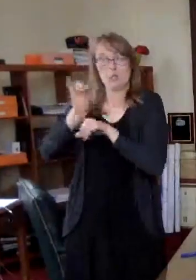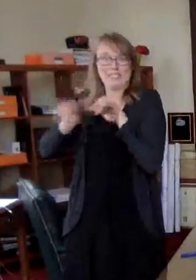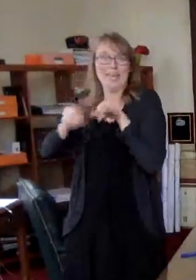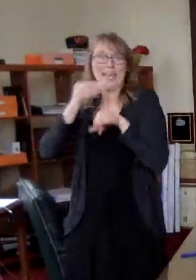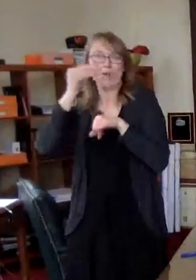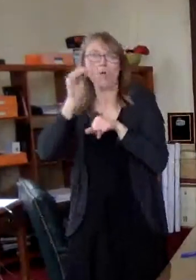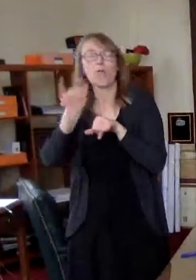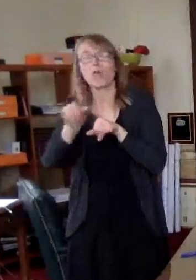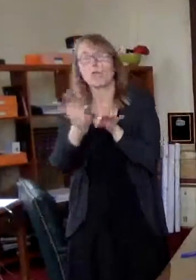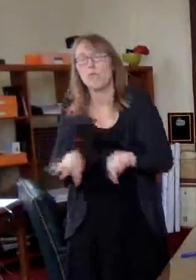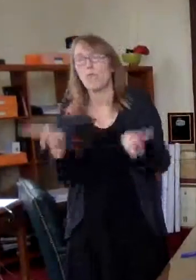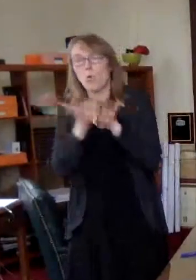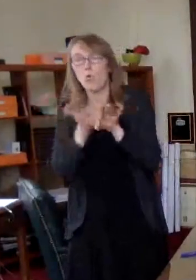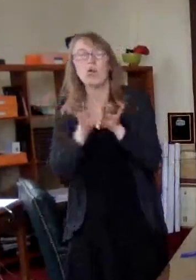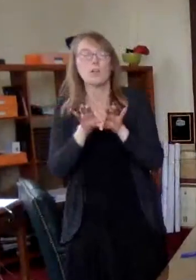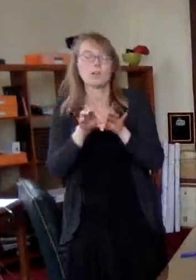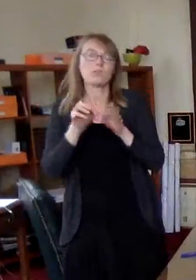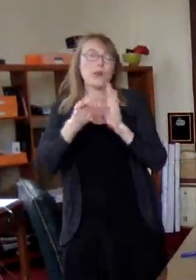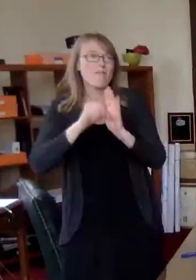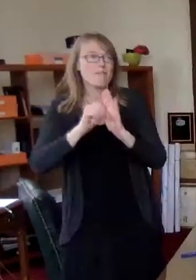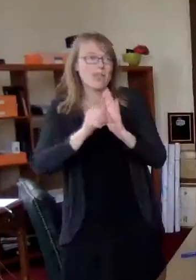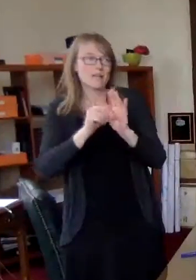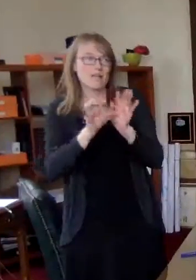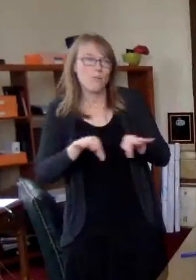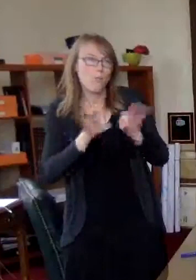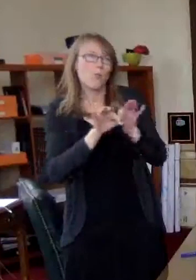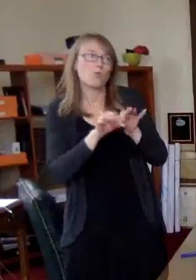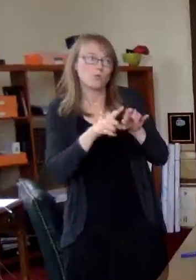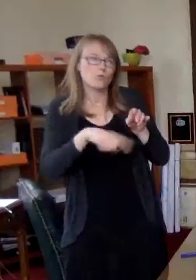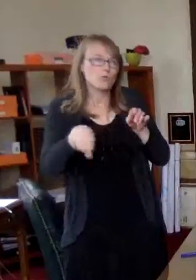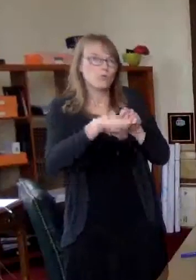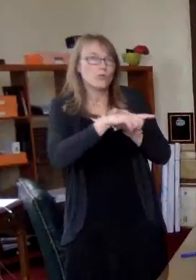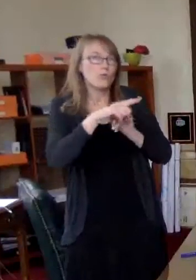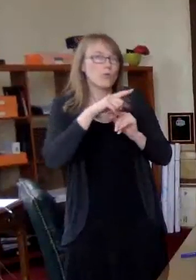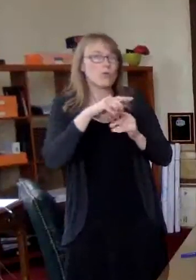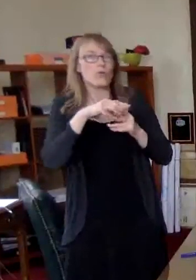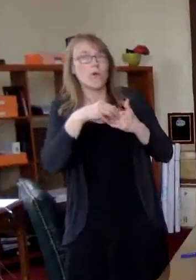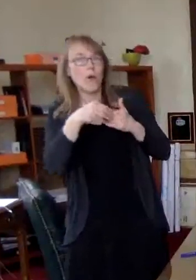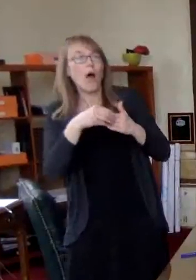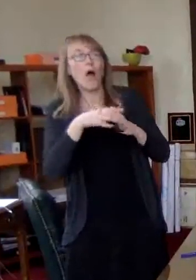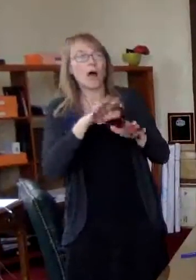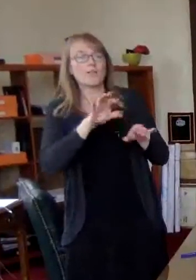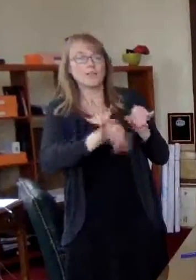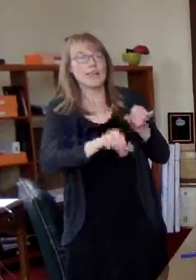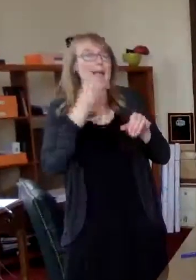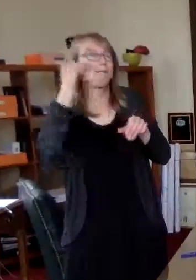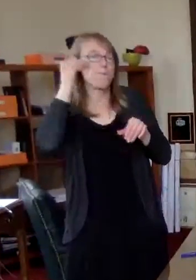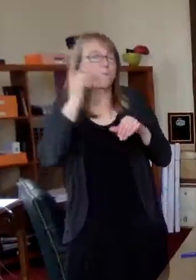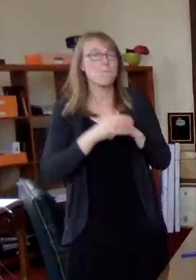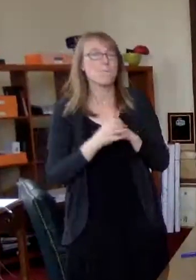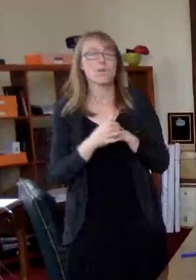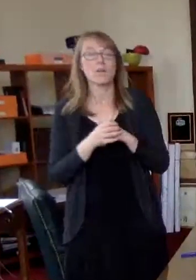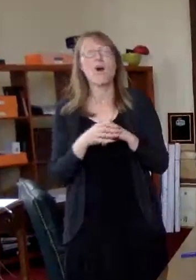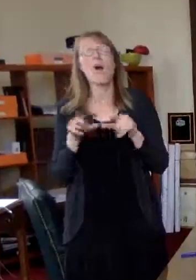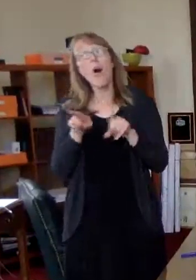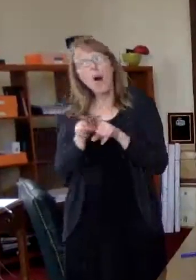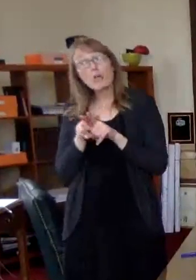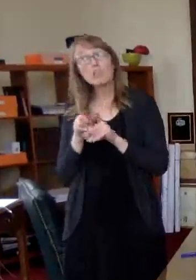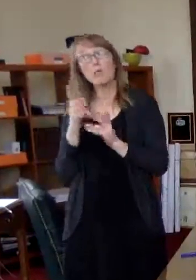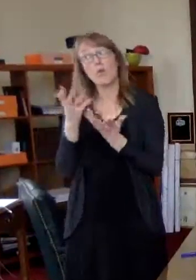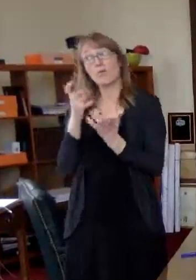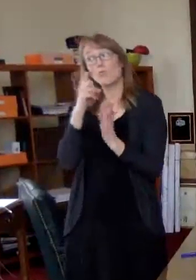They are staying home and they're working from home if they can. The other thing, though, that I want to recognize and thank are all those people who can't stay at home, who